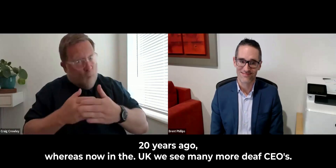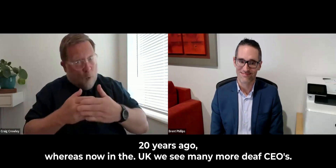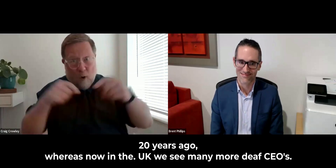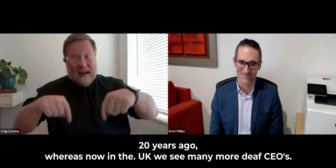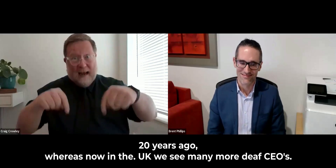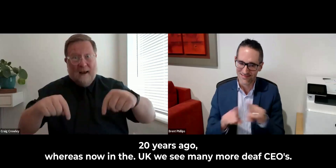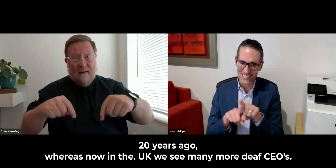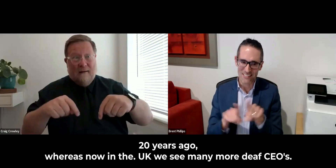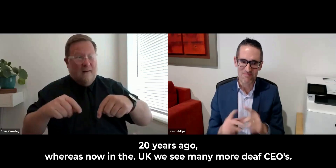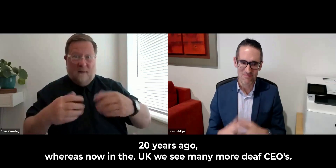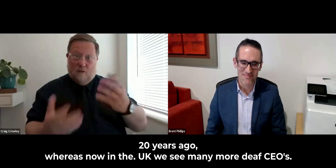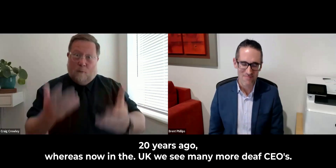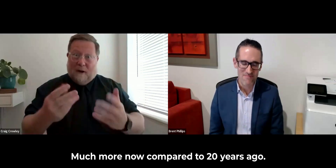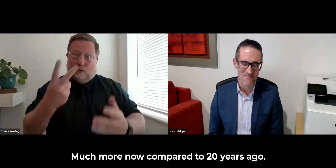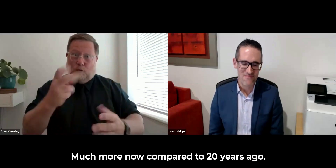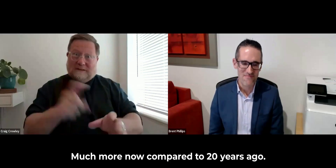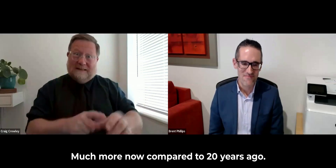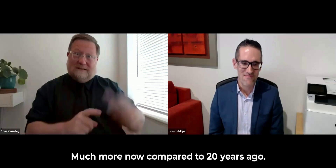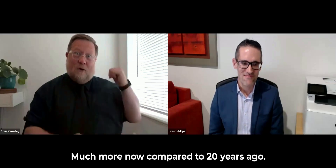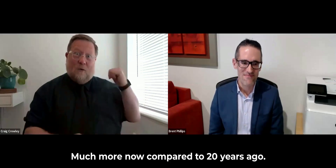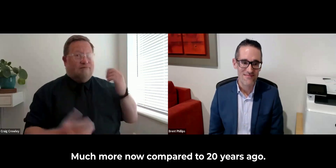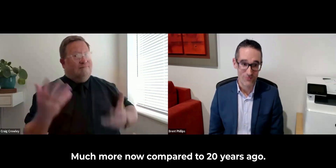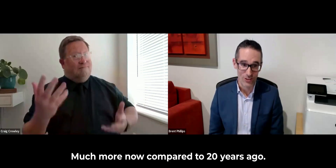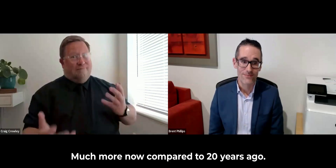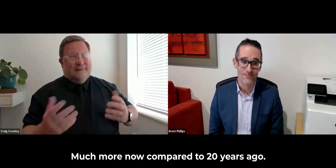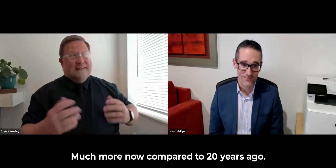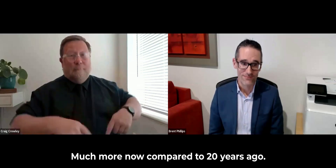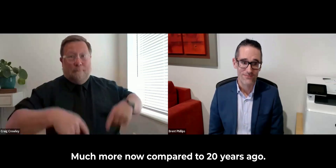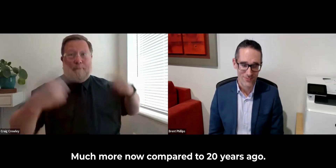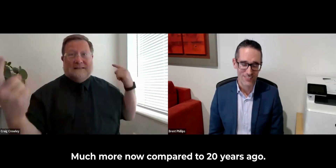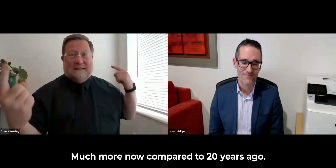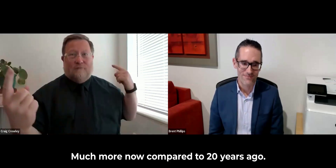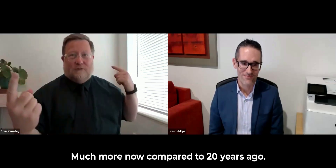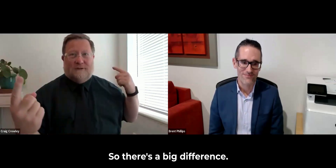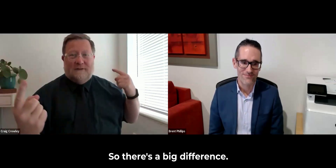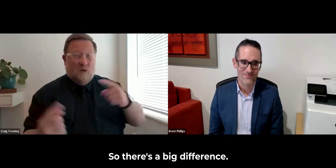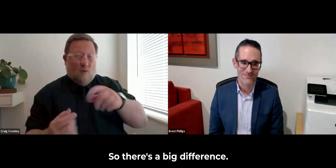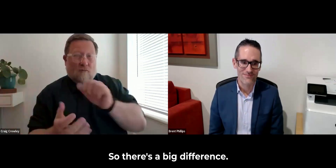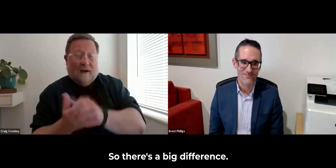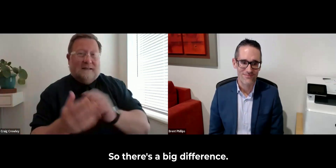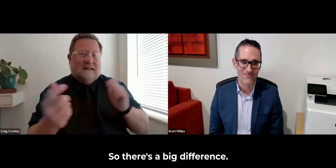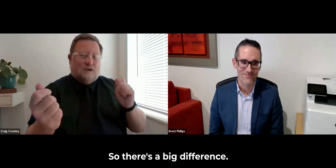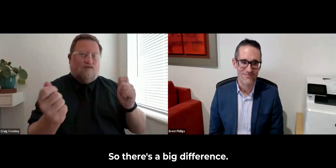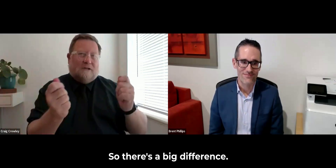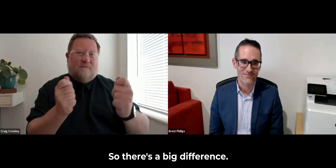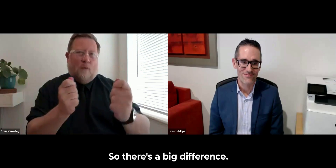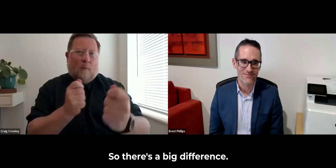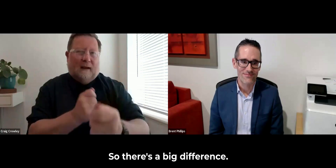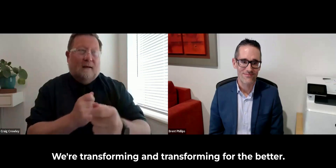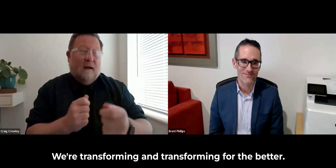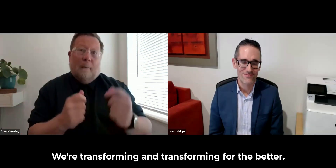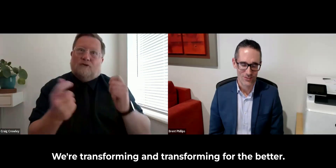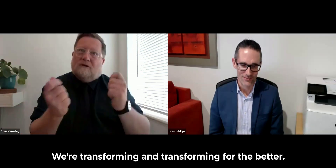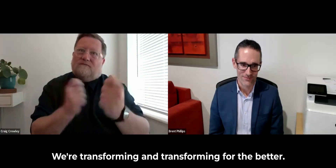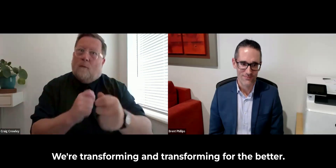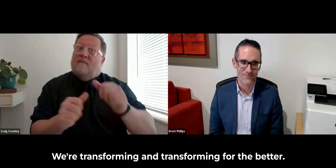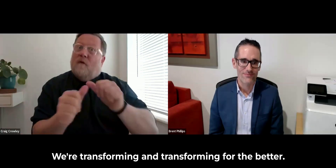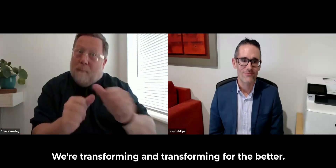deaf CEOs, much more now compared to 20 years ago. So there's a big difference, we're